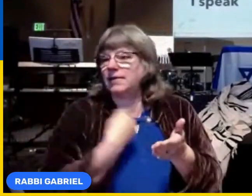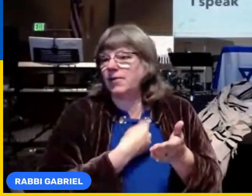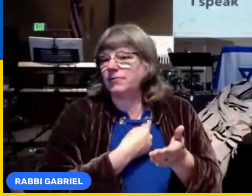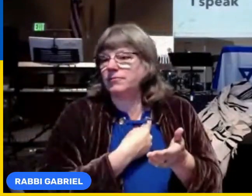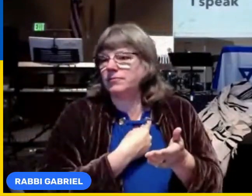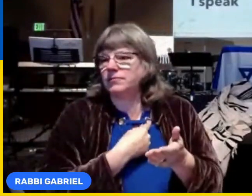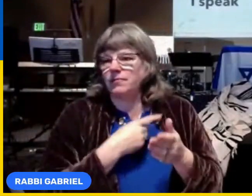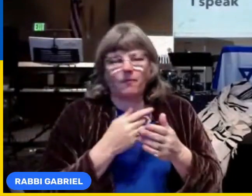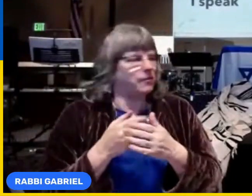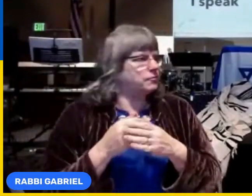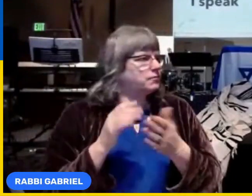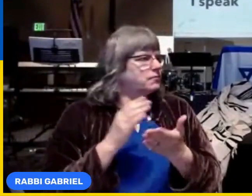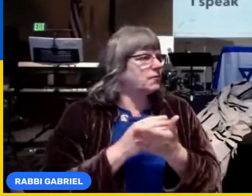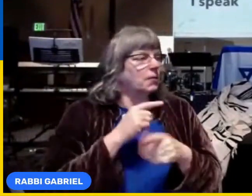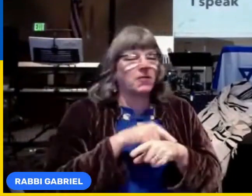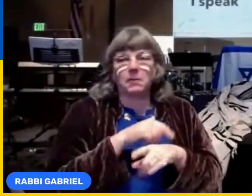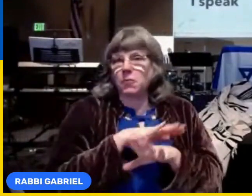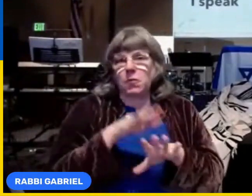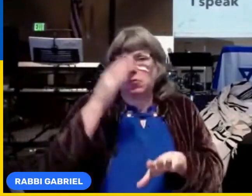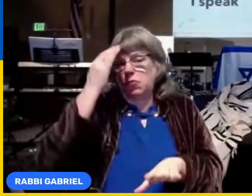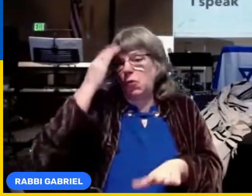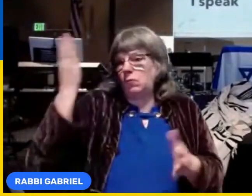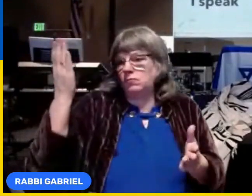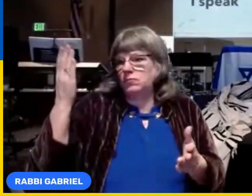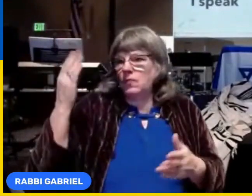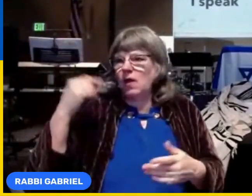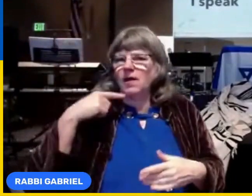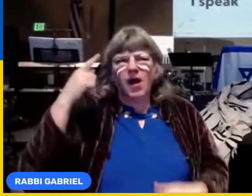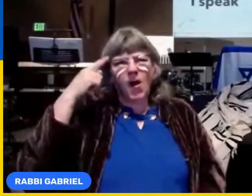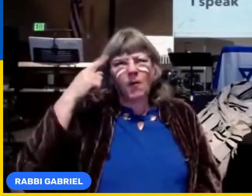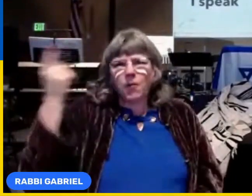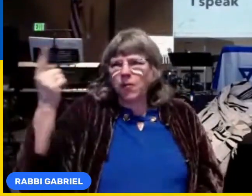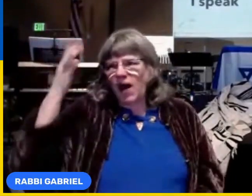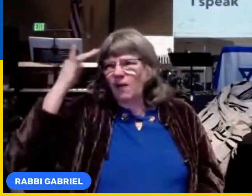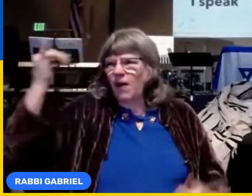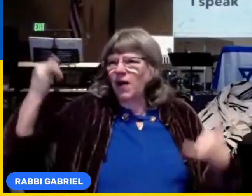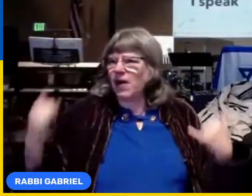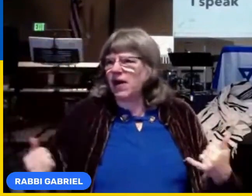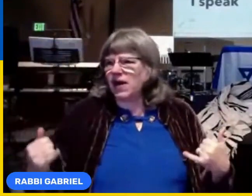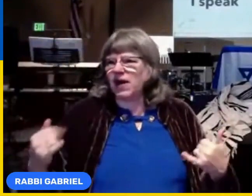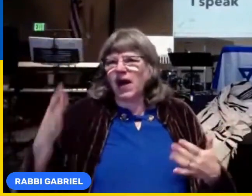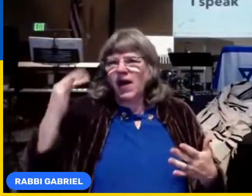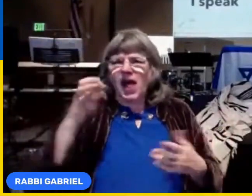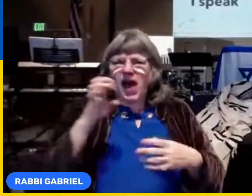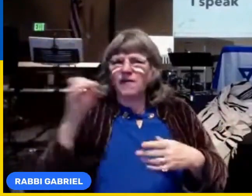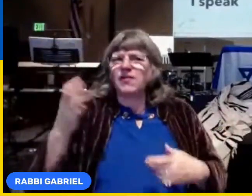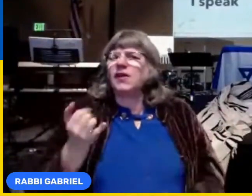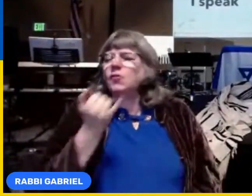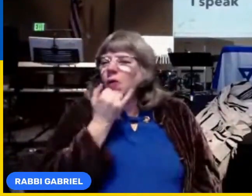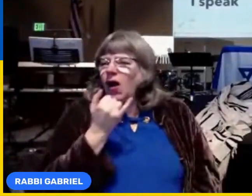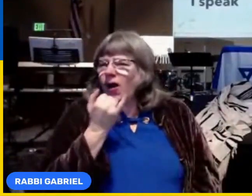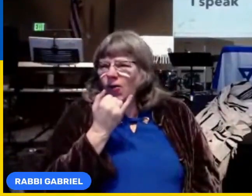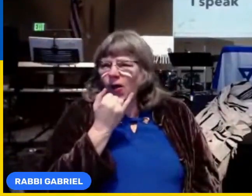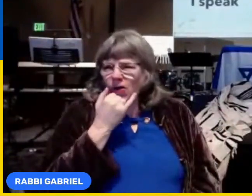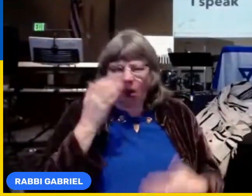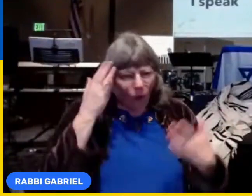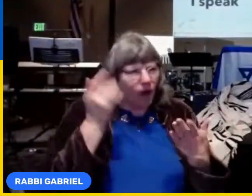where we're supposed to be. And sometimes we don't know. Sometimes we feel, what am I doing here? What's going on? Everything's going wrong. But